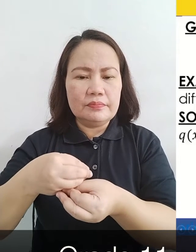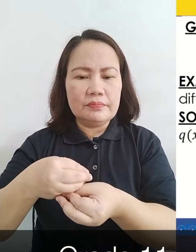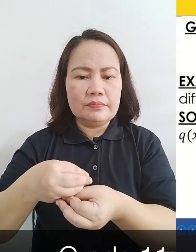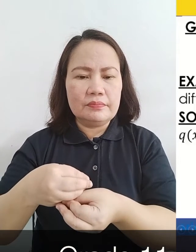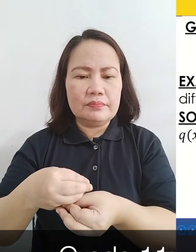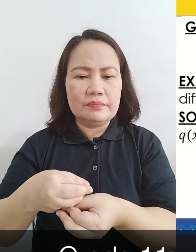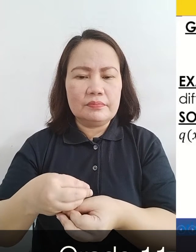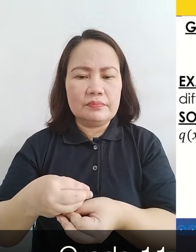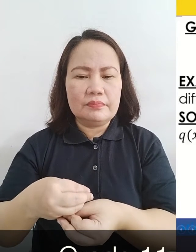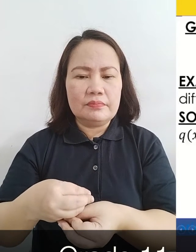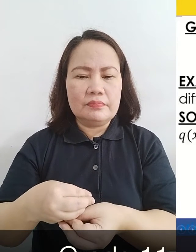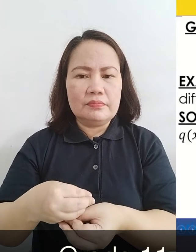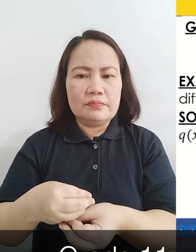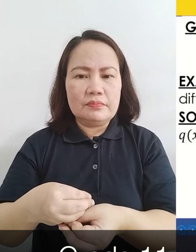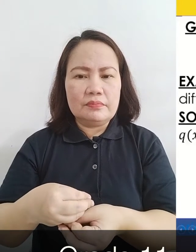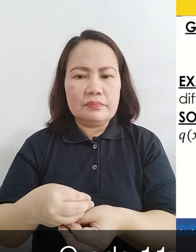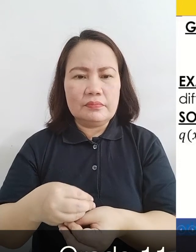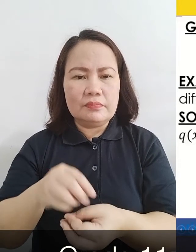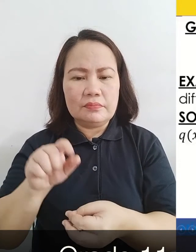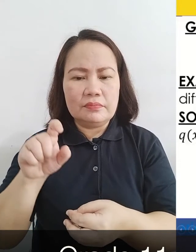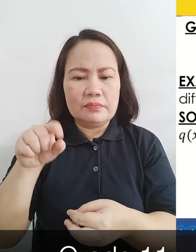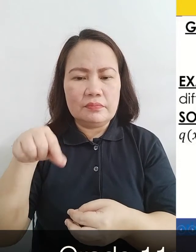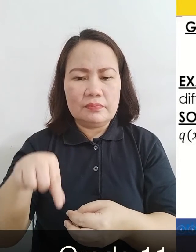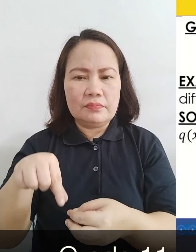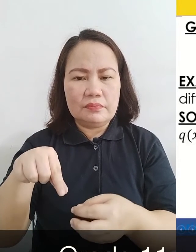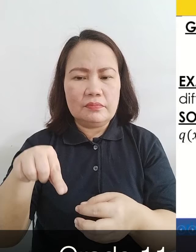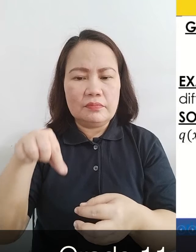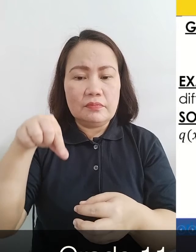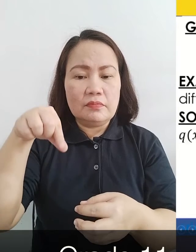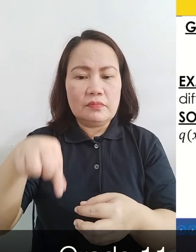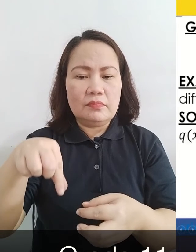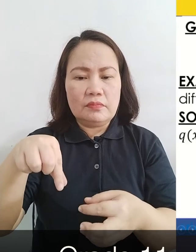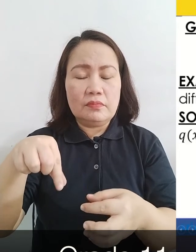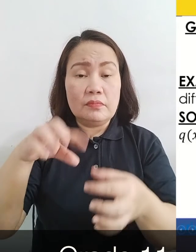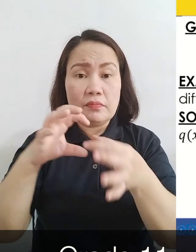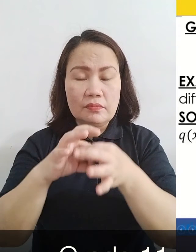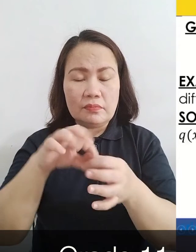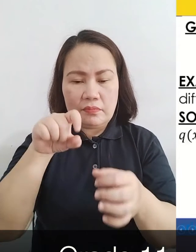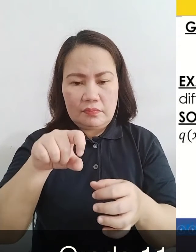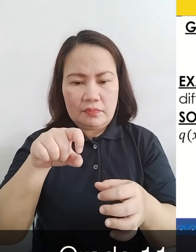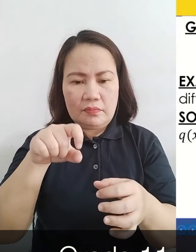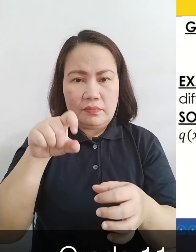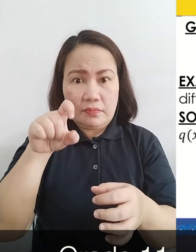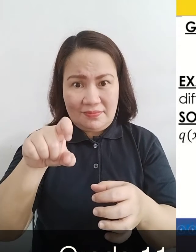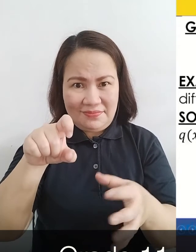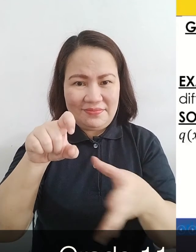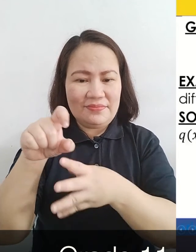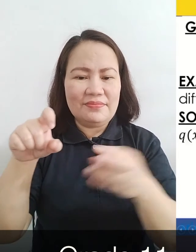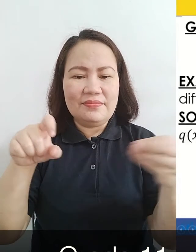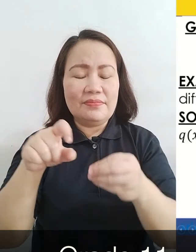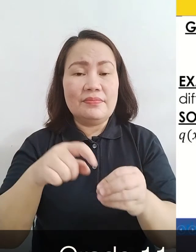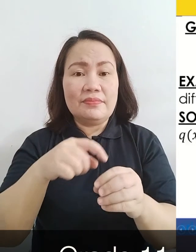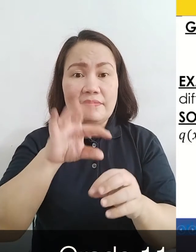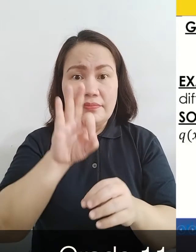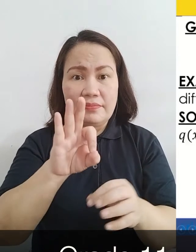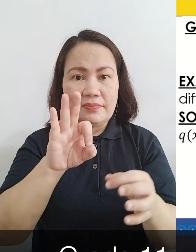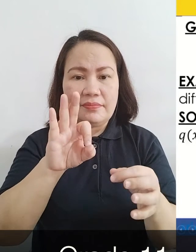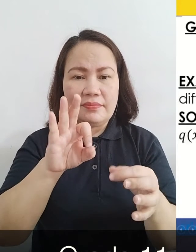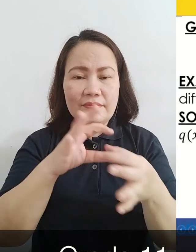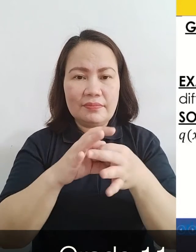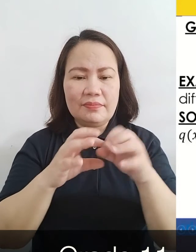and f of x. So, sum siya ng q of x saka f of x. Itong x squared plus